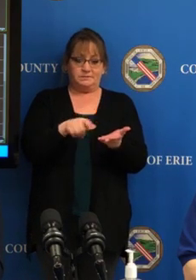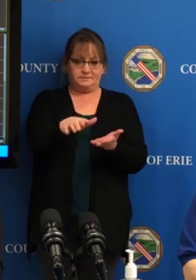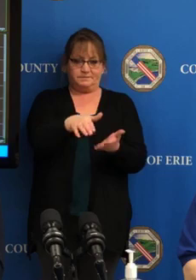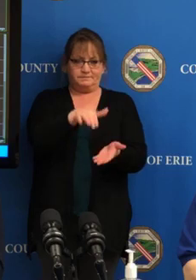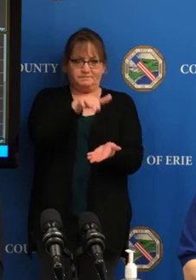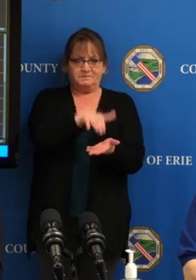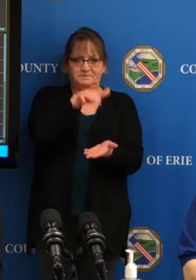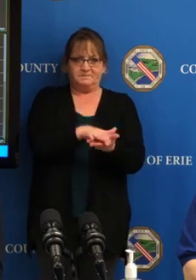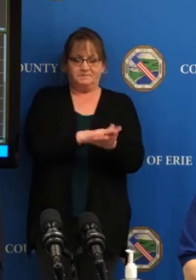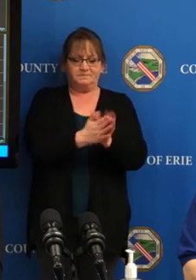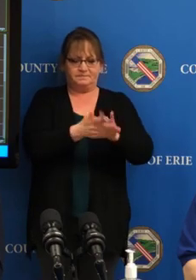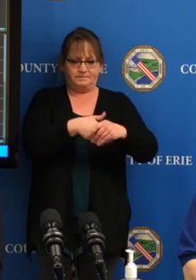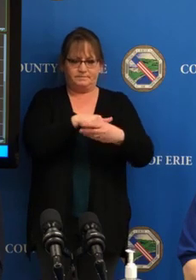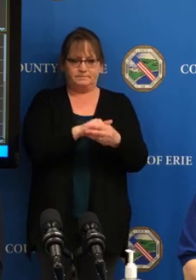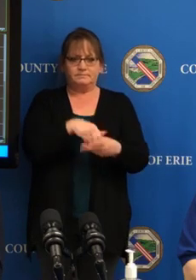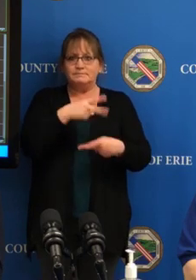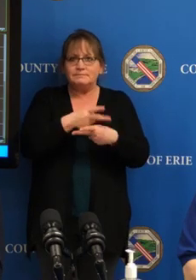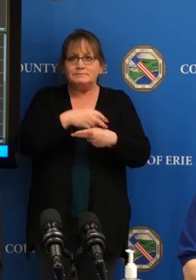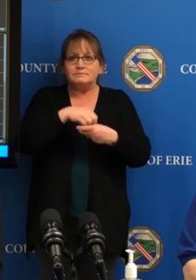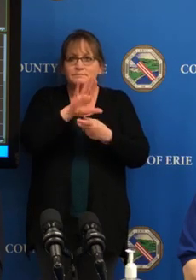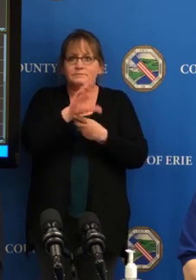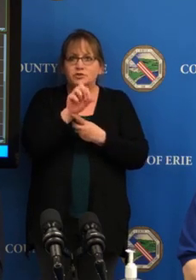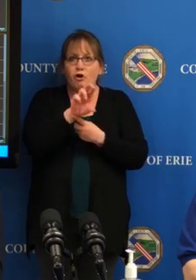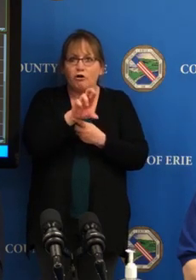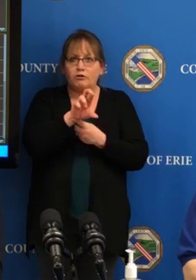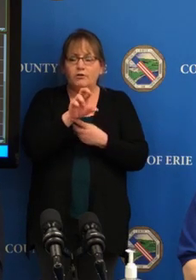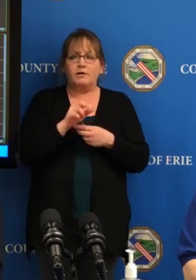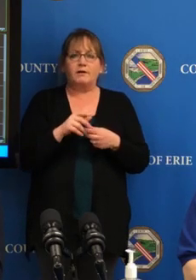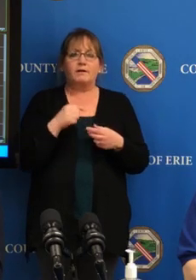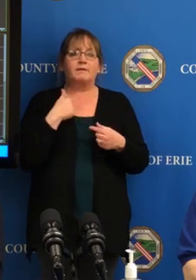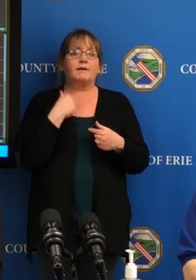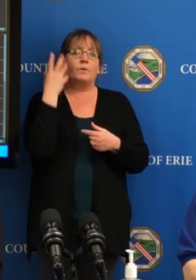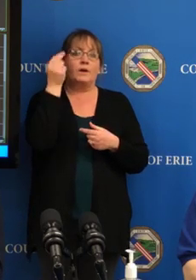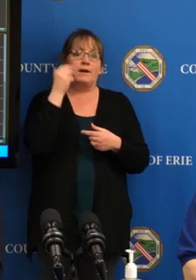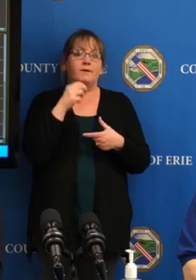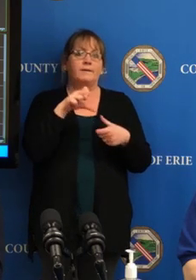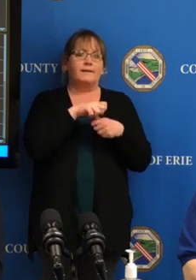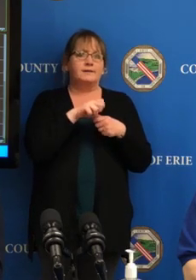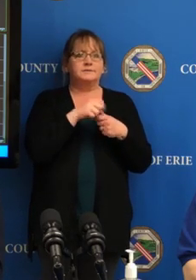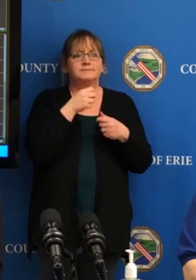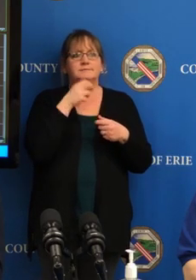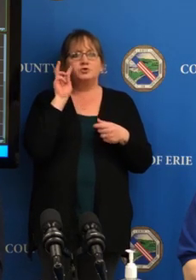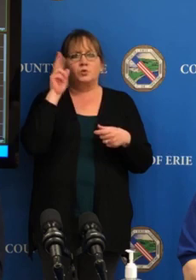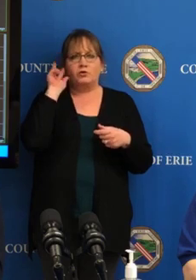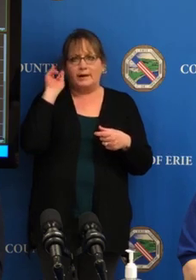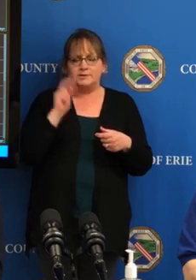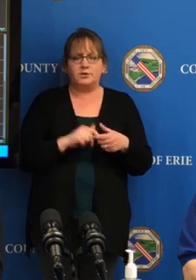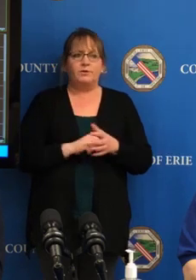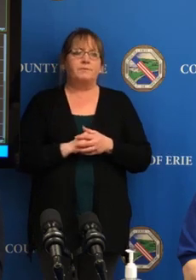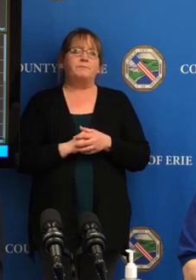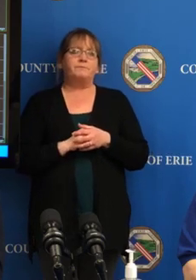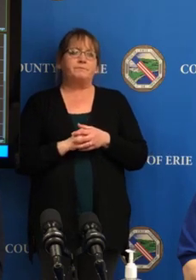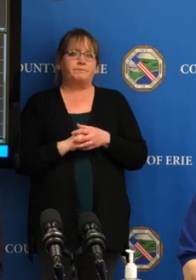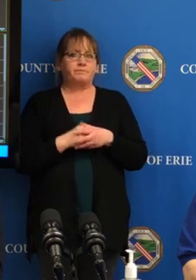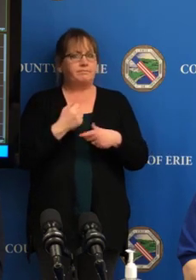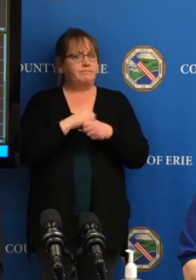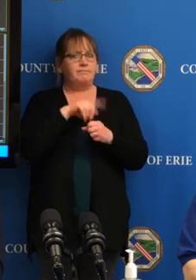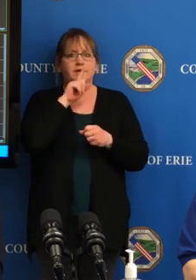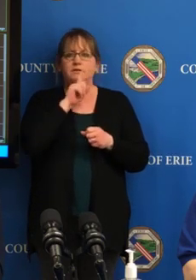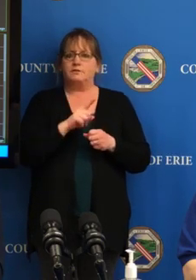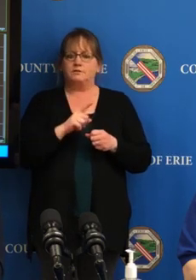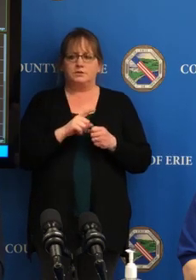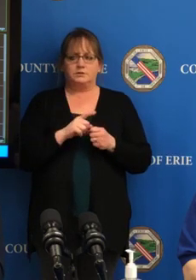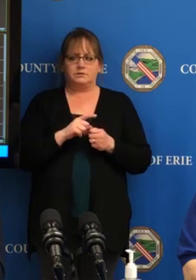stuff, keep some in your car. So I went out and got gas a few days ago. I made certain